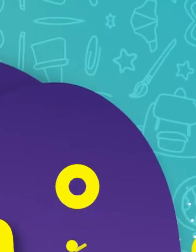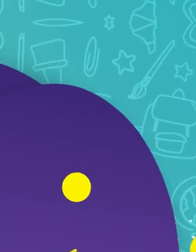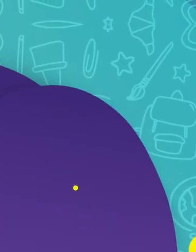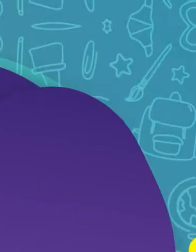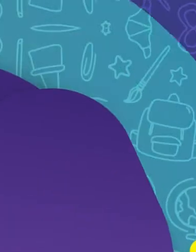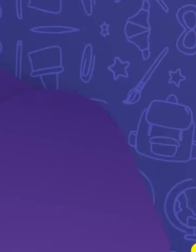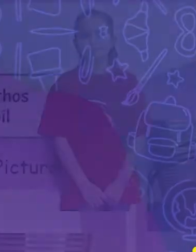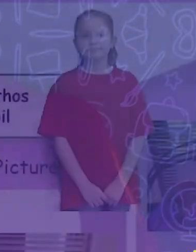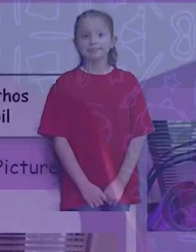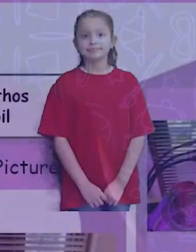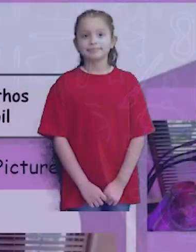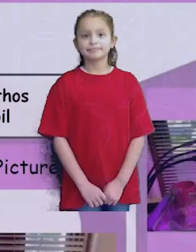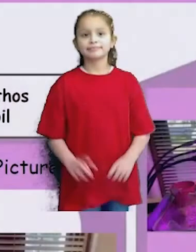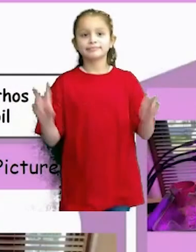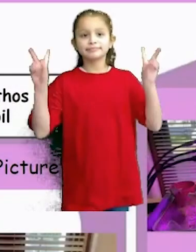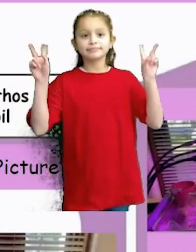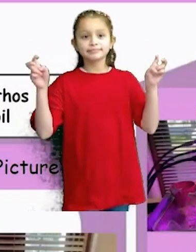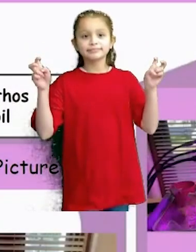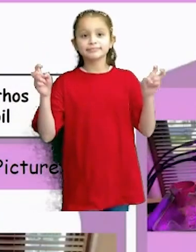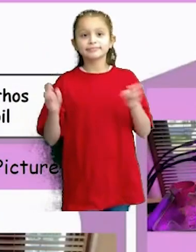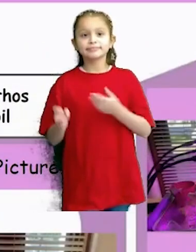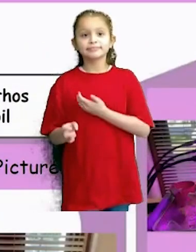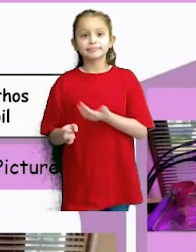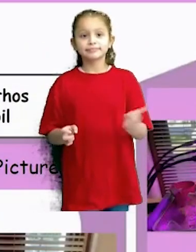a slide with information where the students begin to sign.